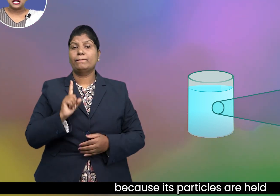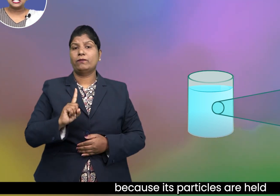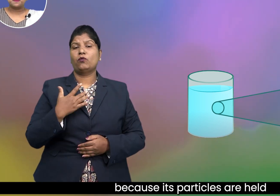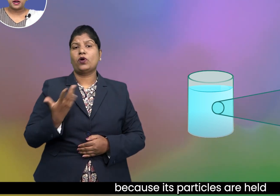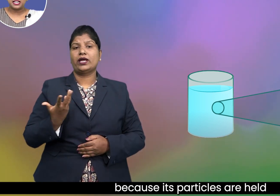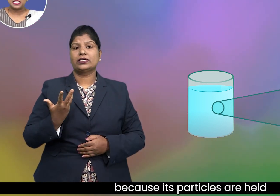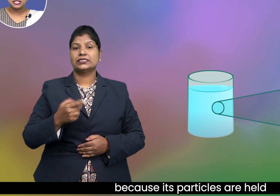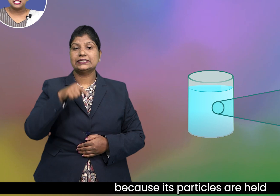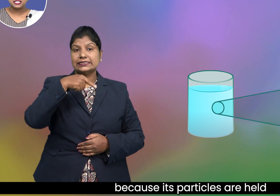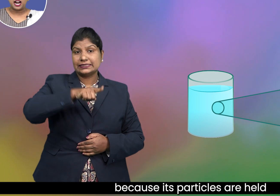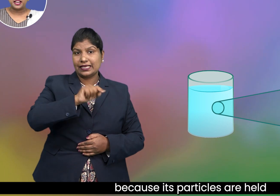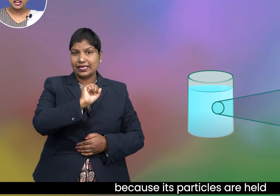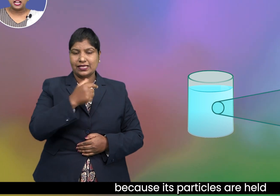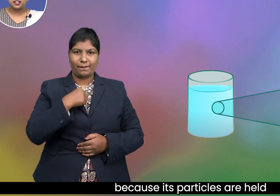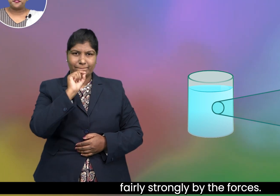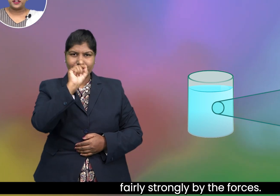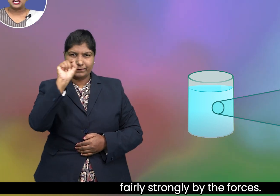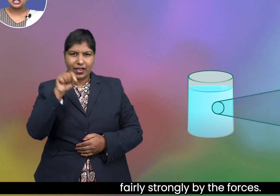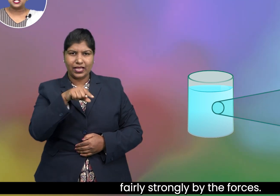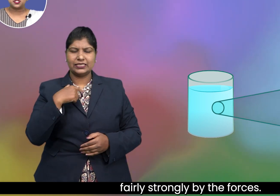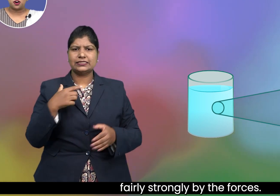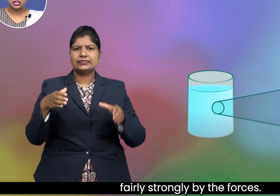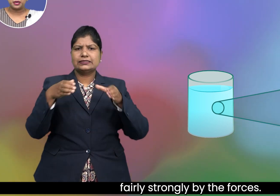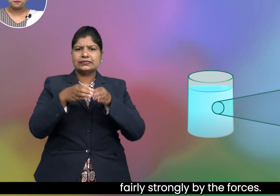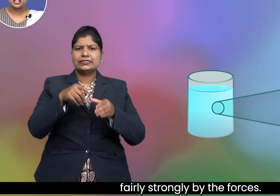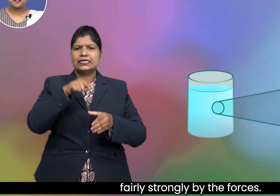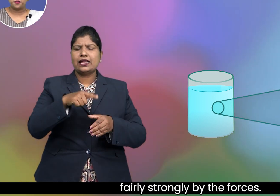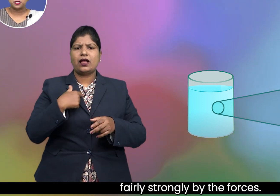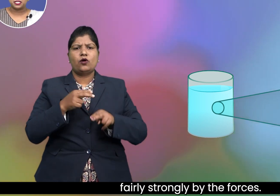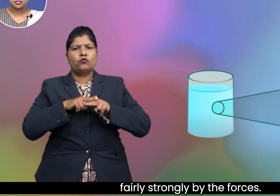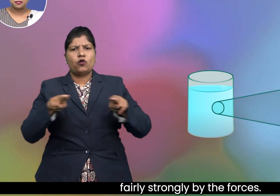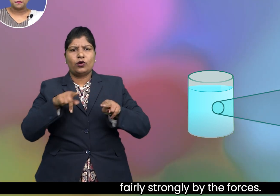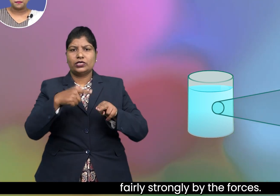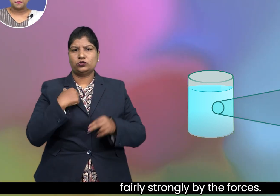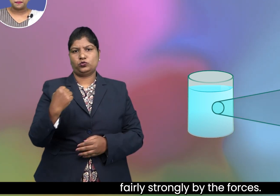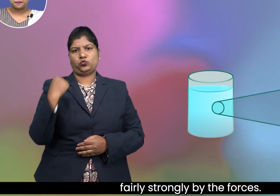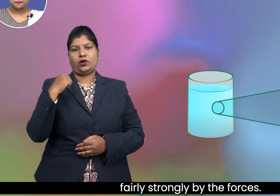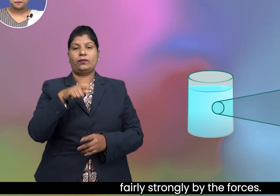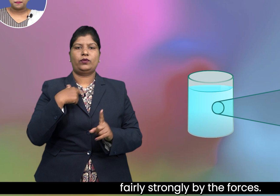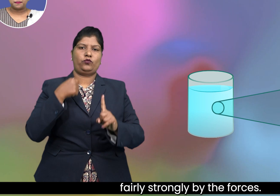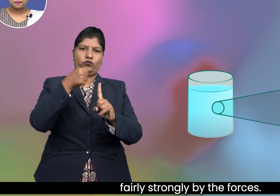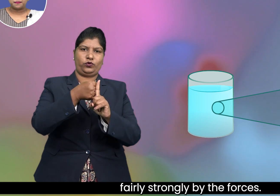because its particles are held fairly strongly by the forces.